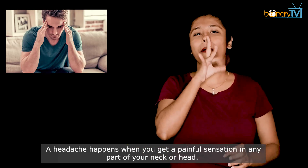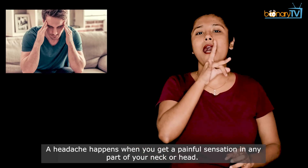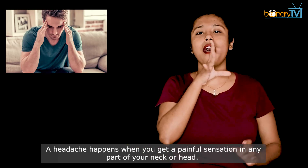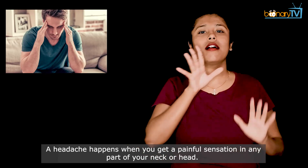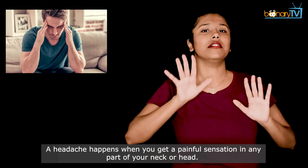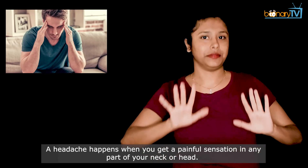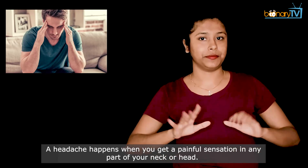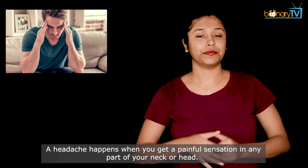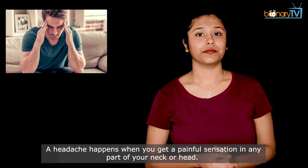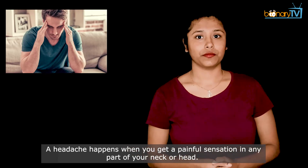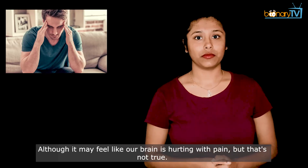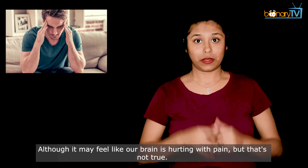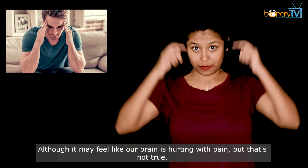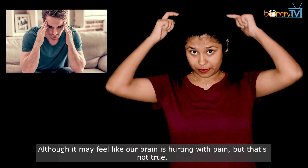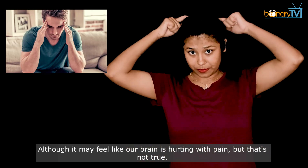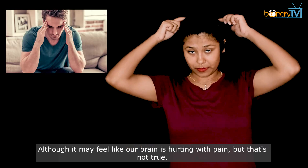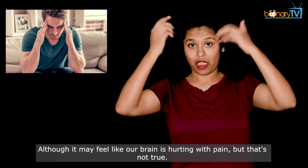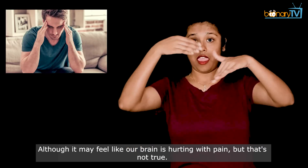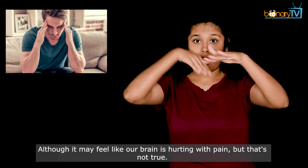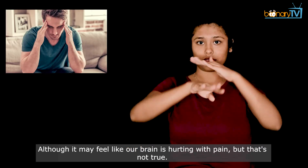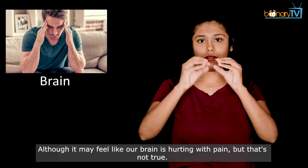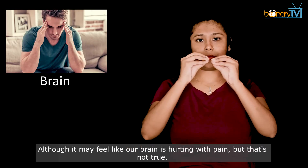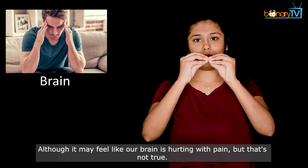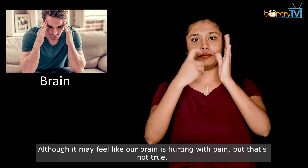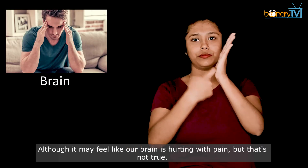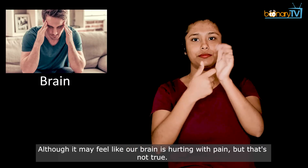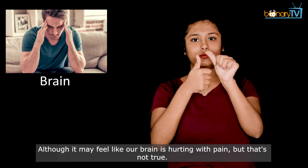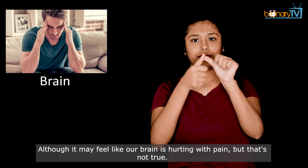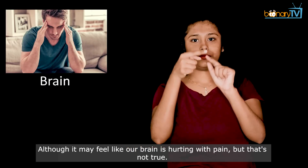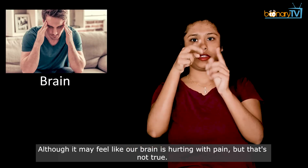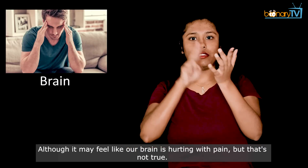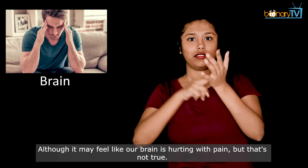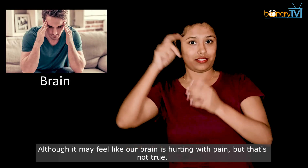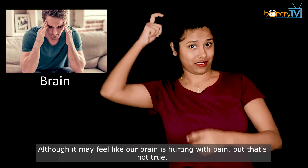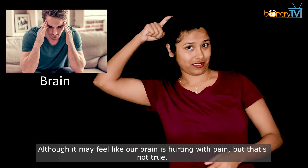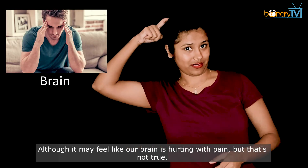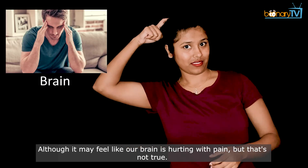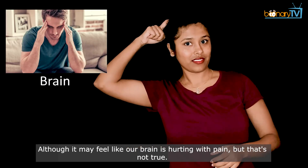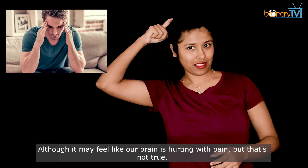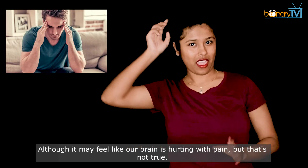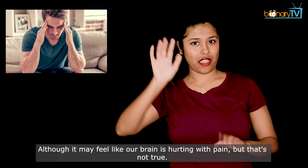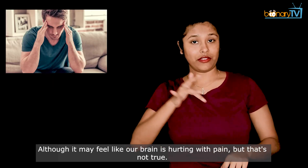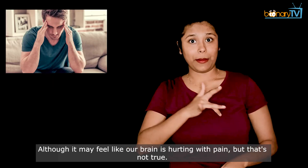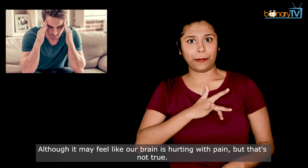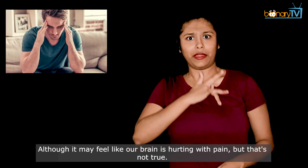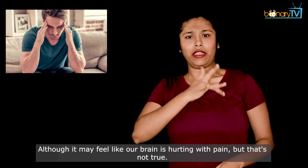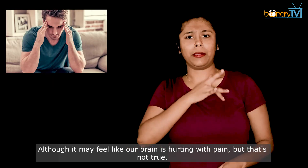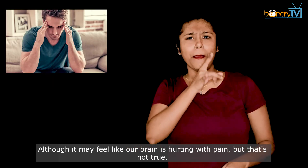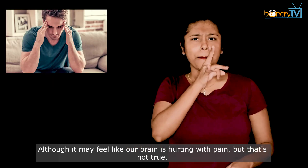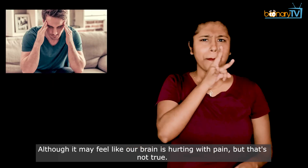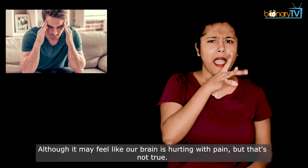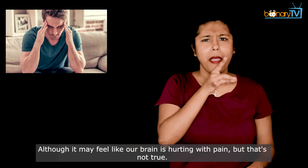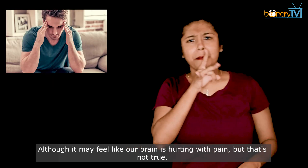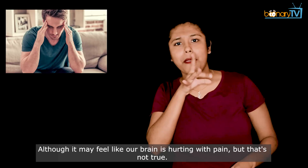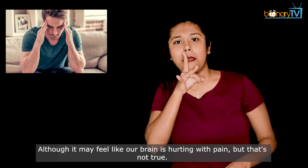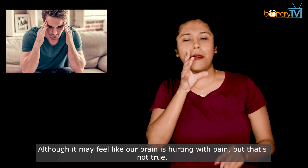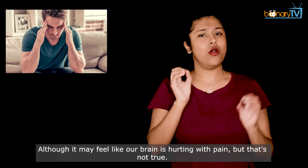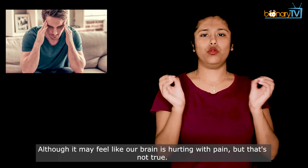head. Although, it may feel like our brain is hurting with pain, but that's not true.